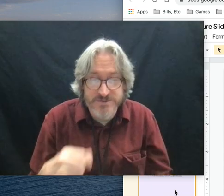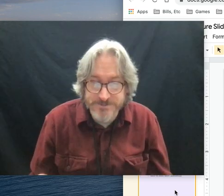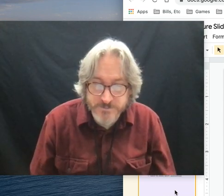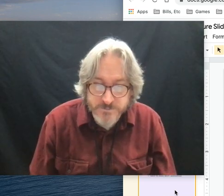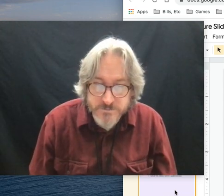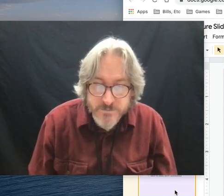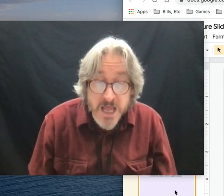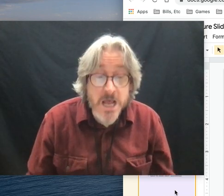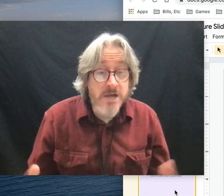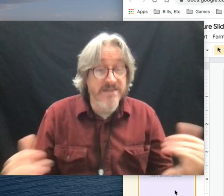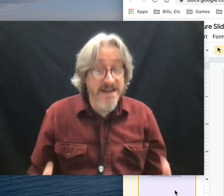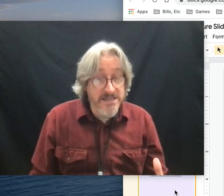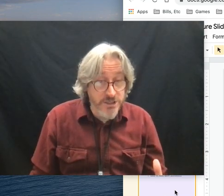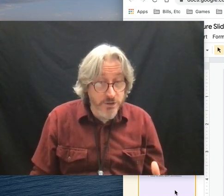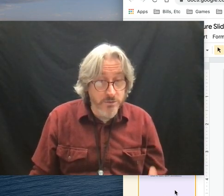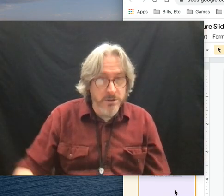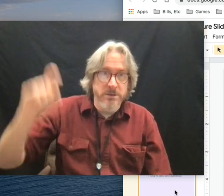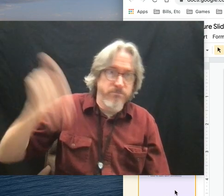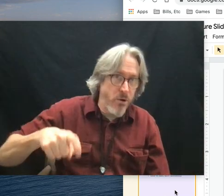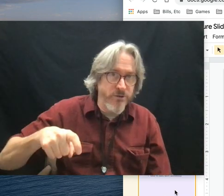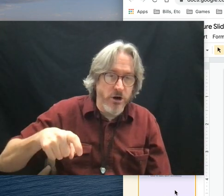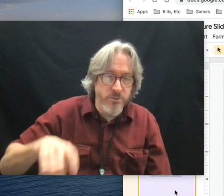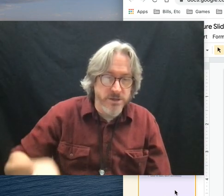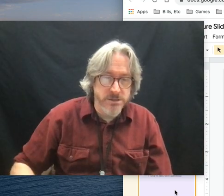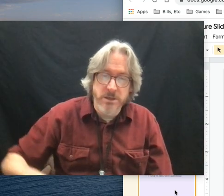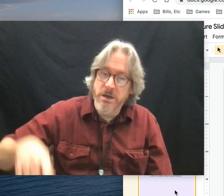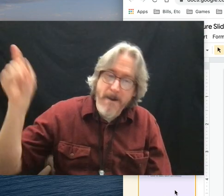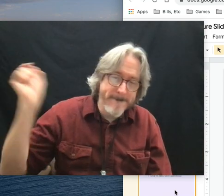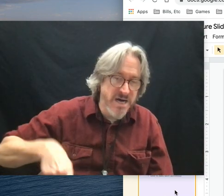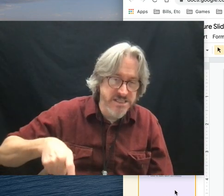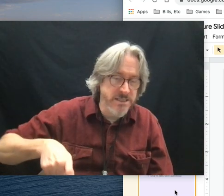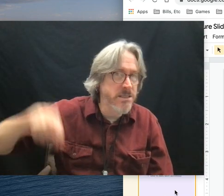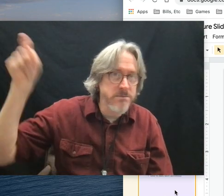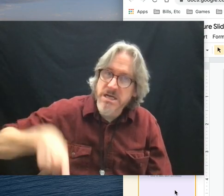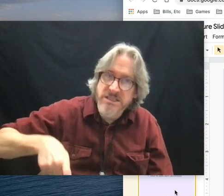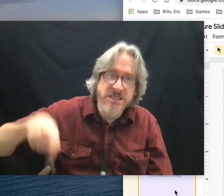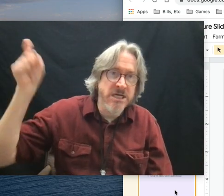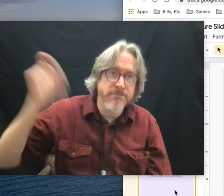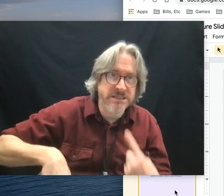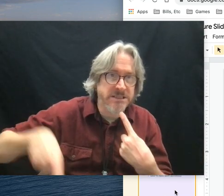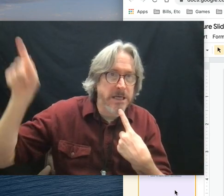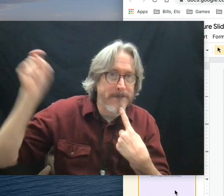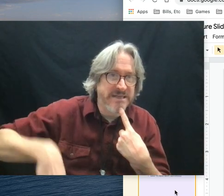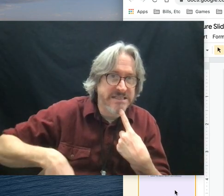nothing moves. Then the next two, boom, the hard ones, must,